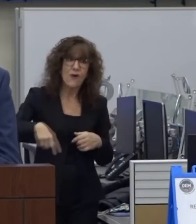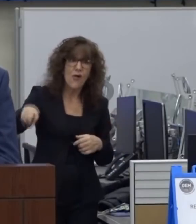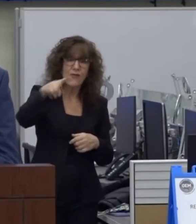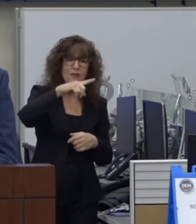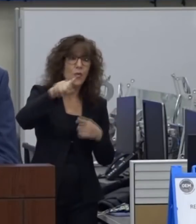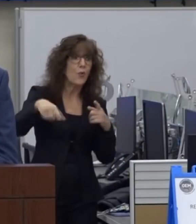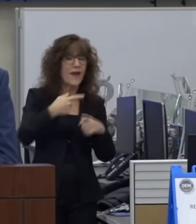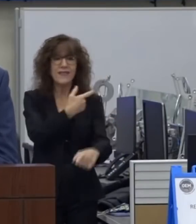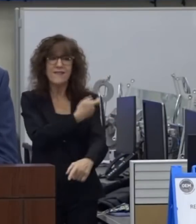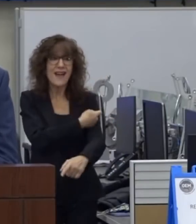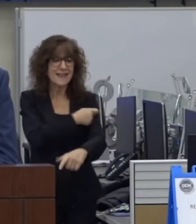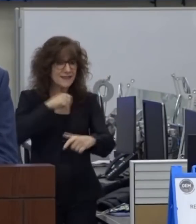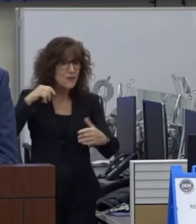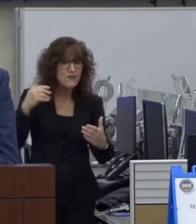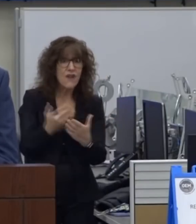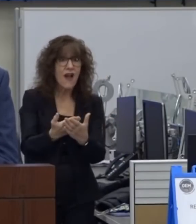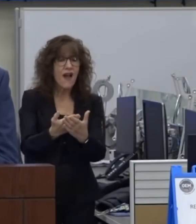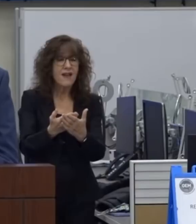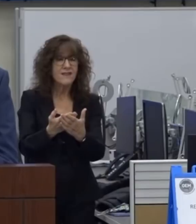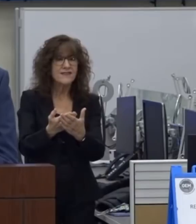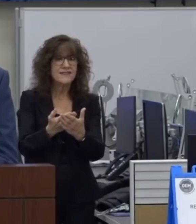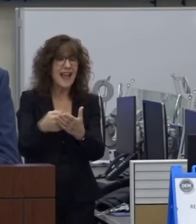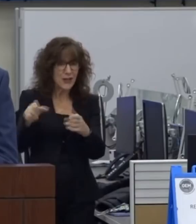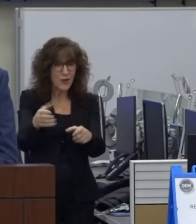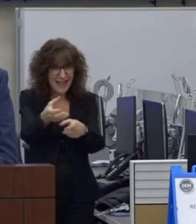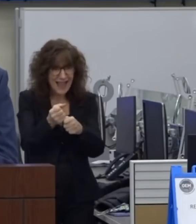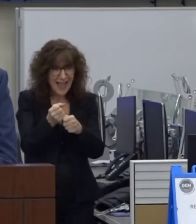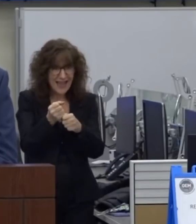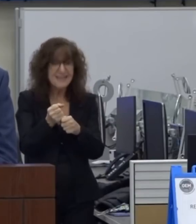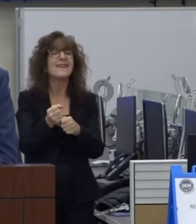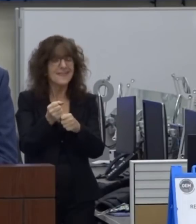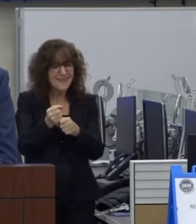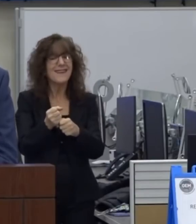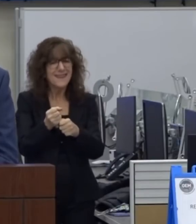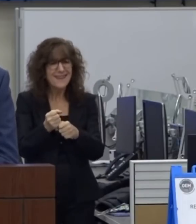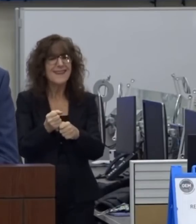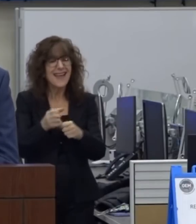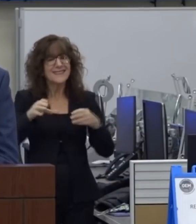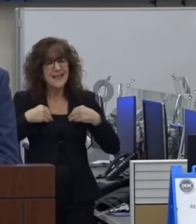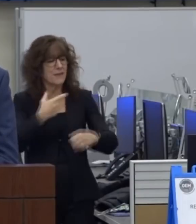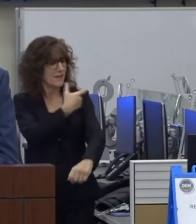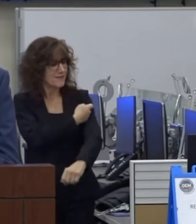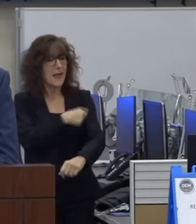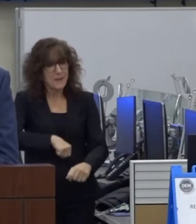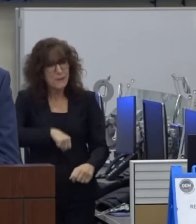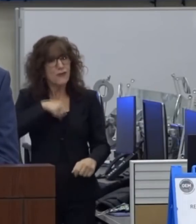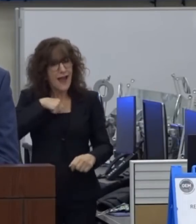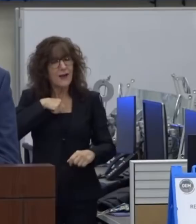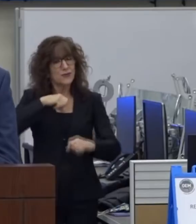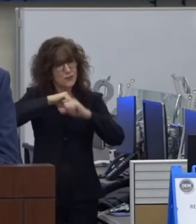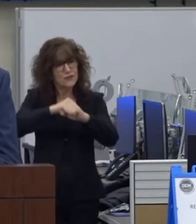the vaccine becomes available to you, join us in taking the vaccine and being proud to be